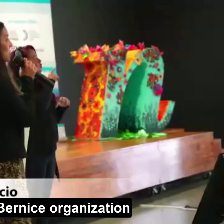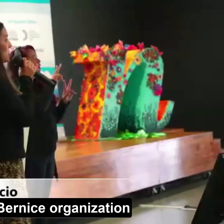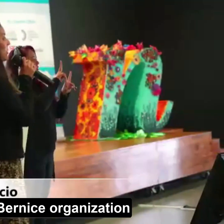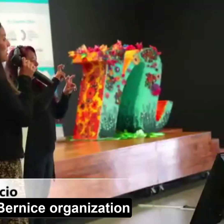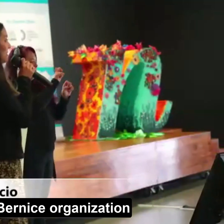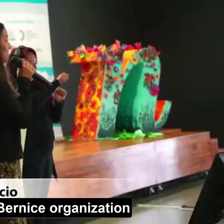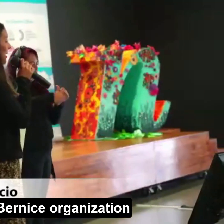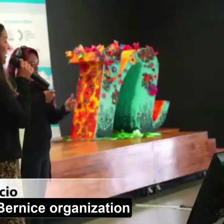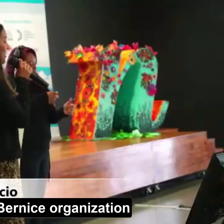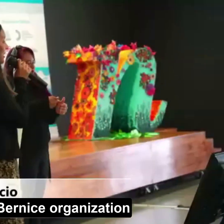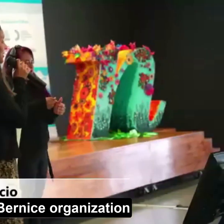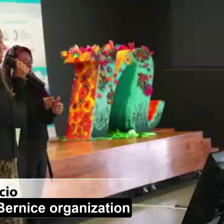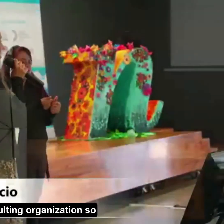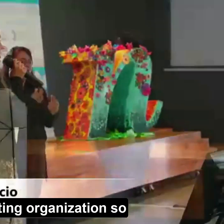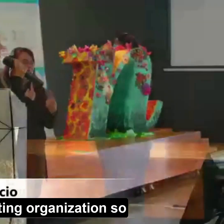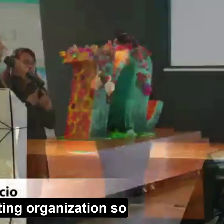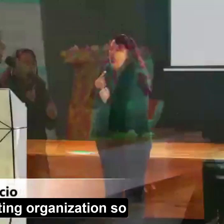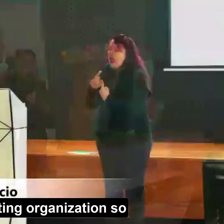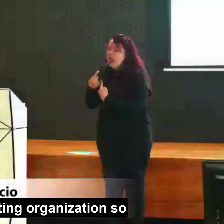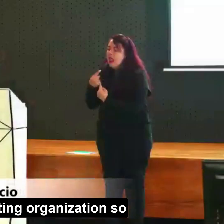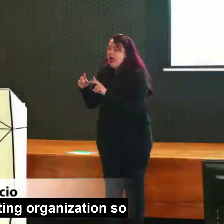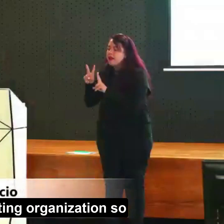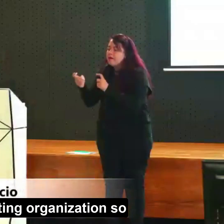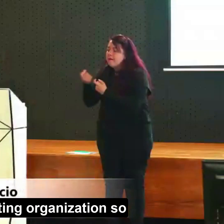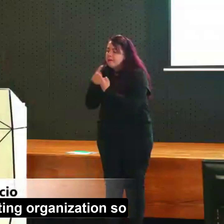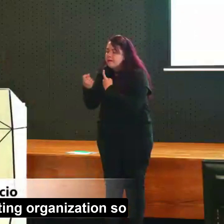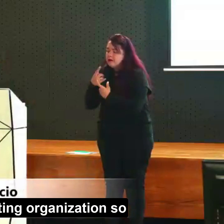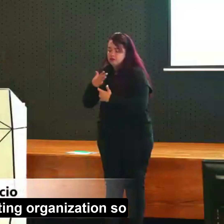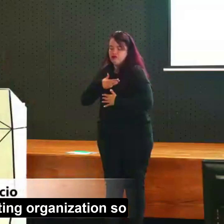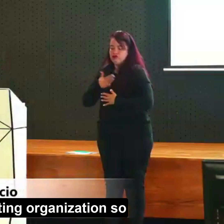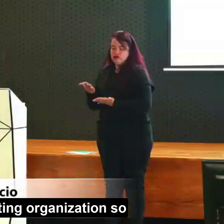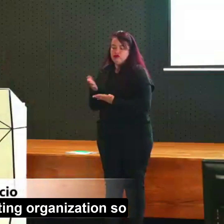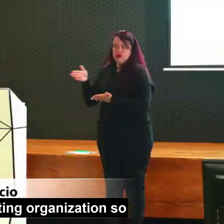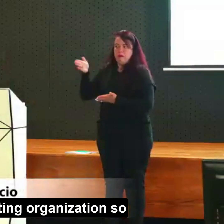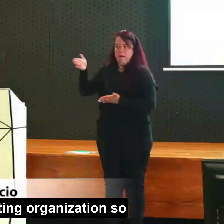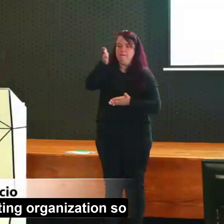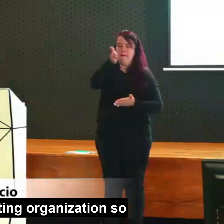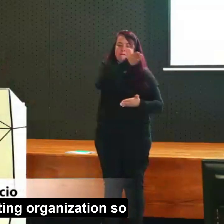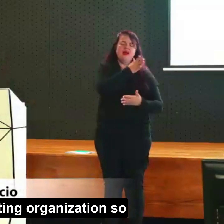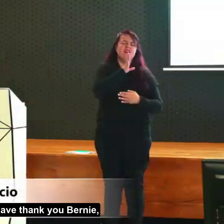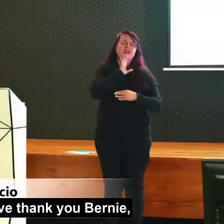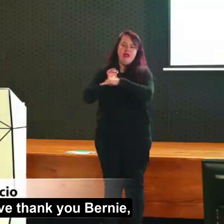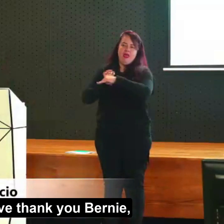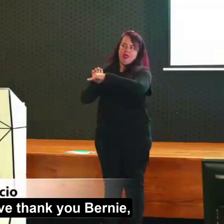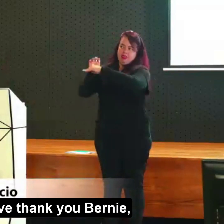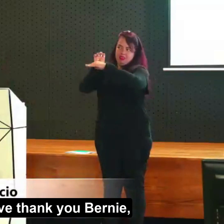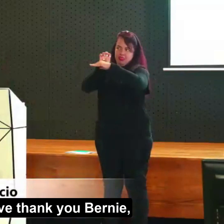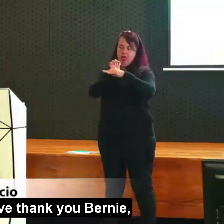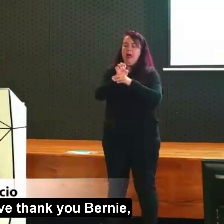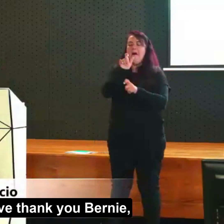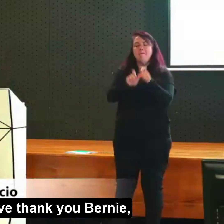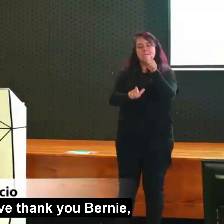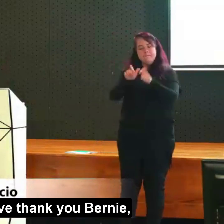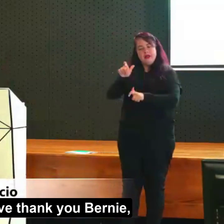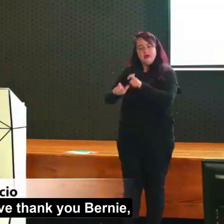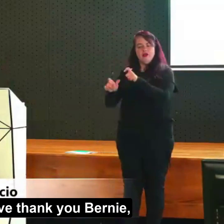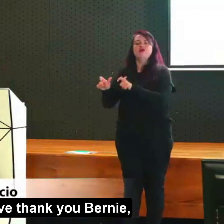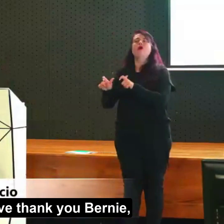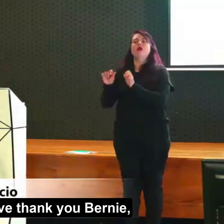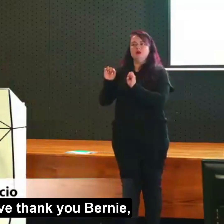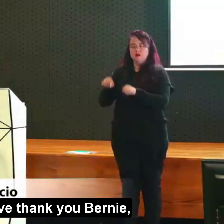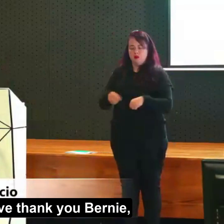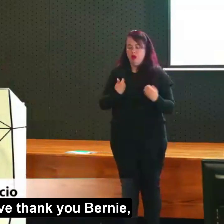Bernie's organization is a consulting organization, so that they